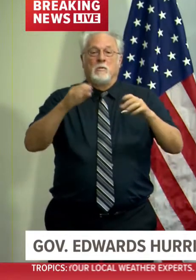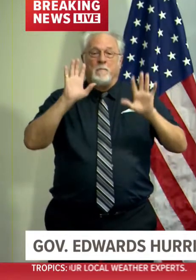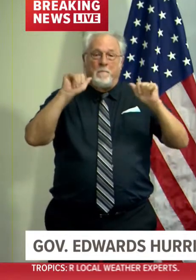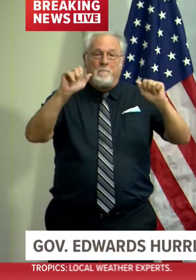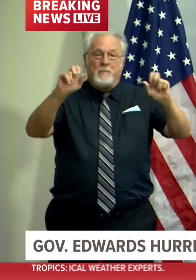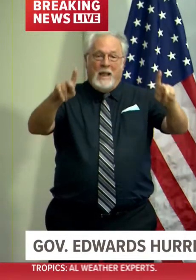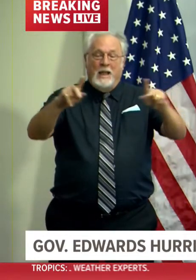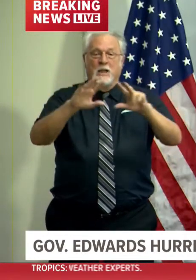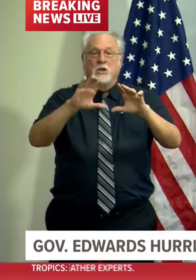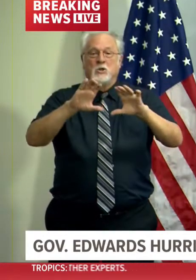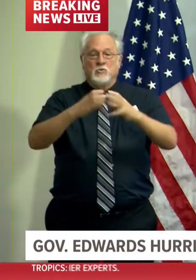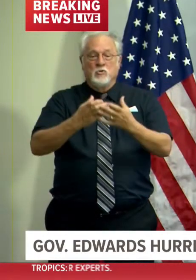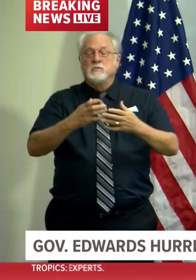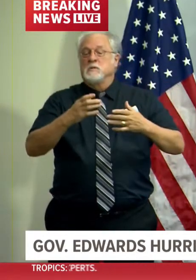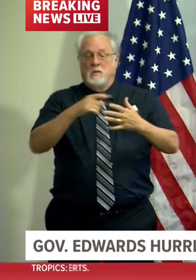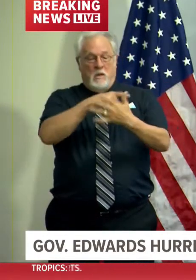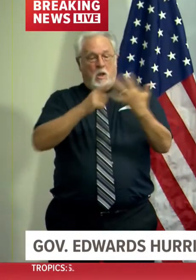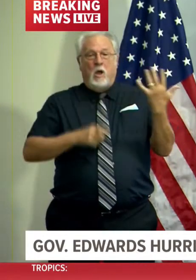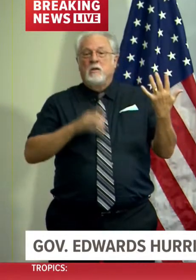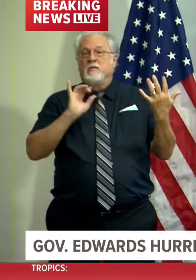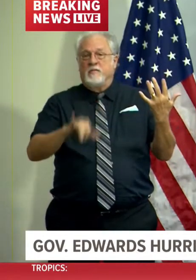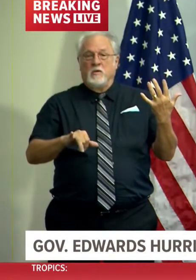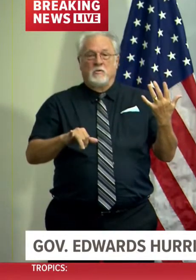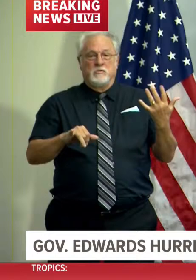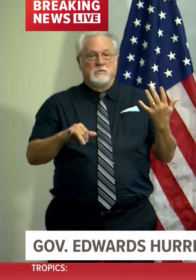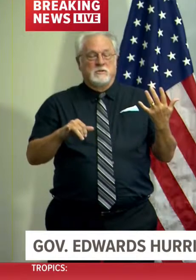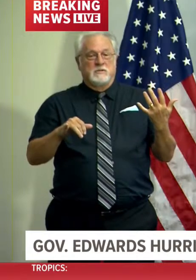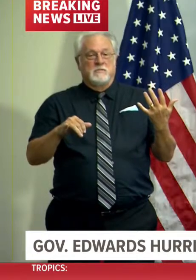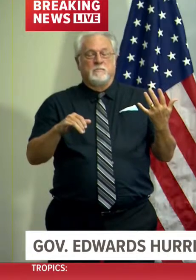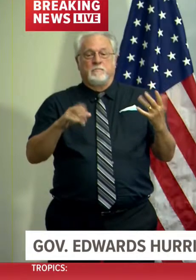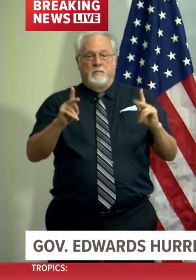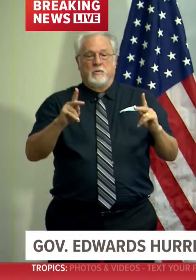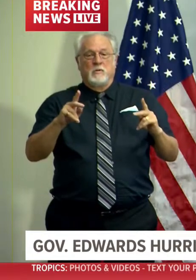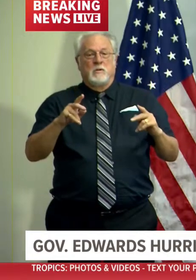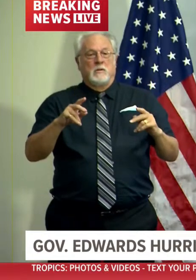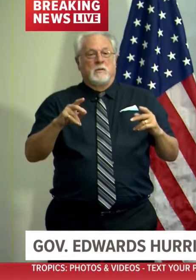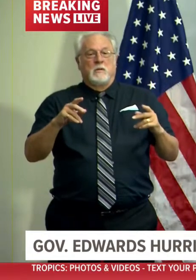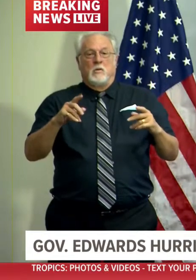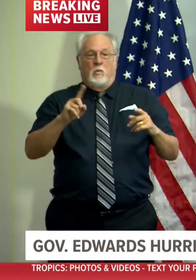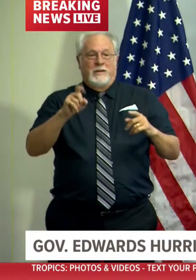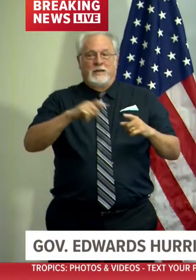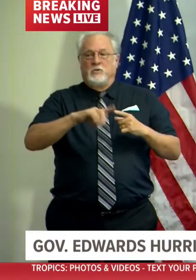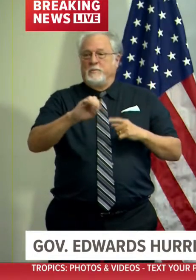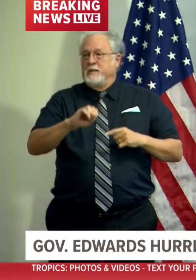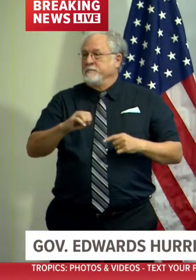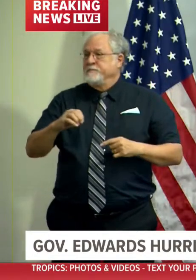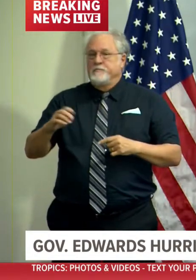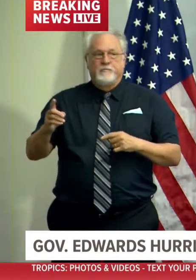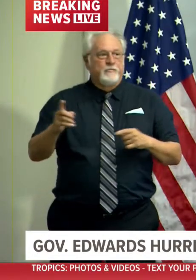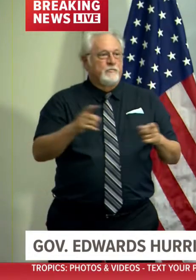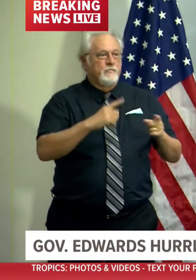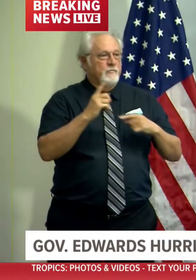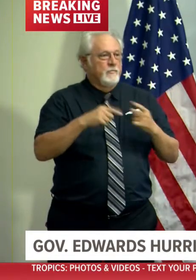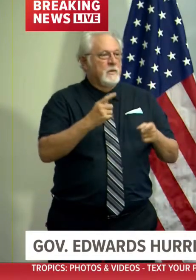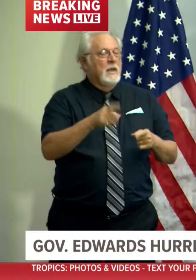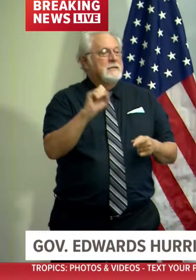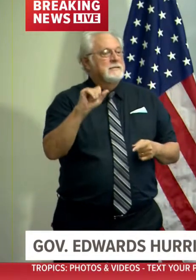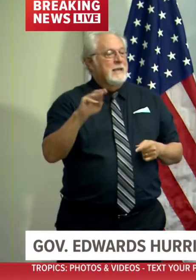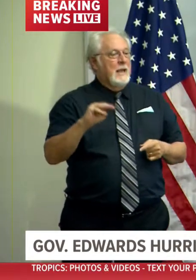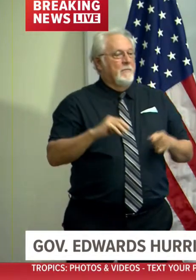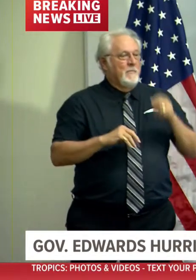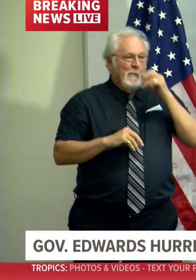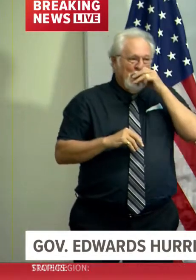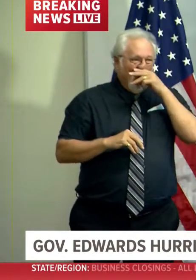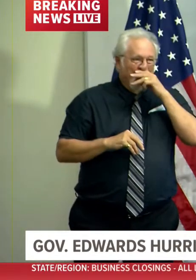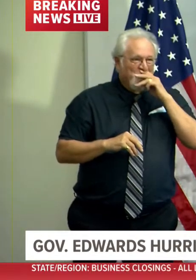crews, all of those assets and personnel to where they need to be. Yes, sir. Sam?